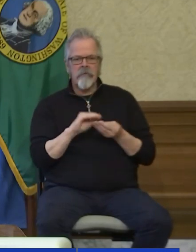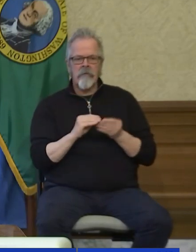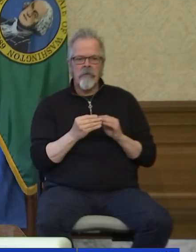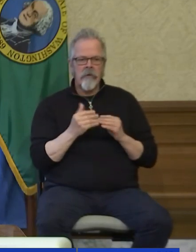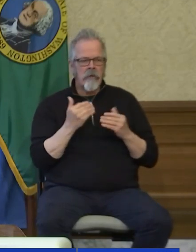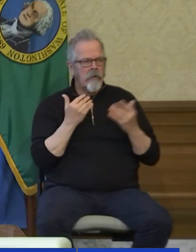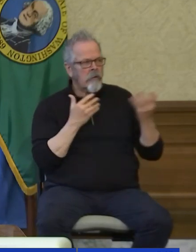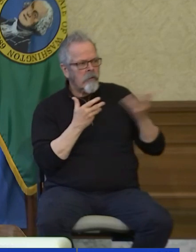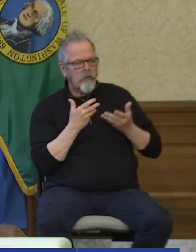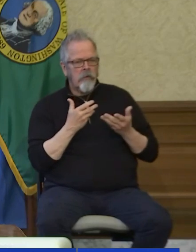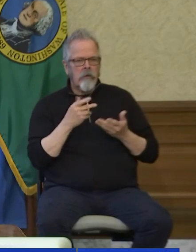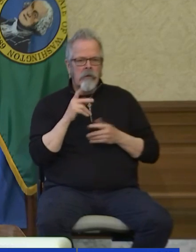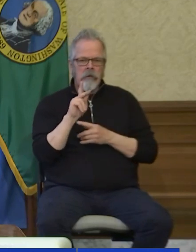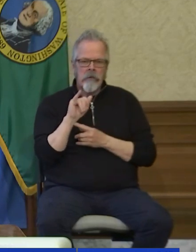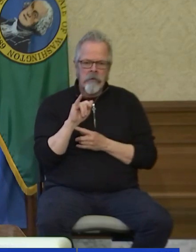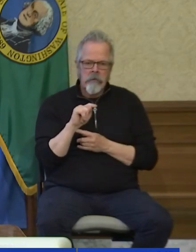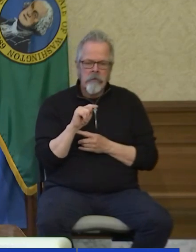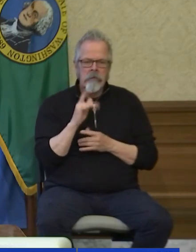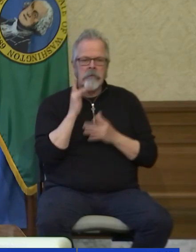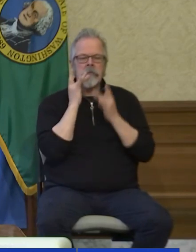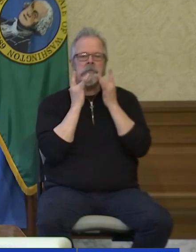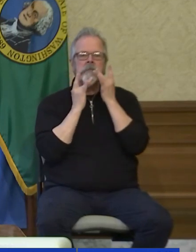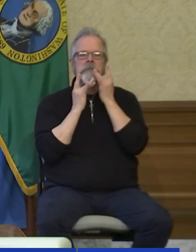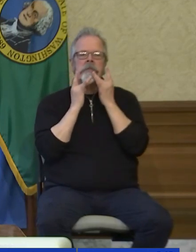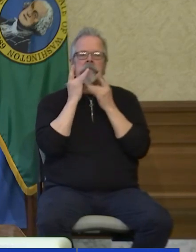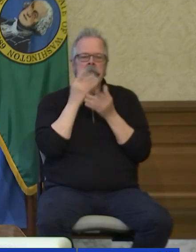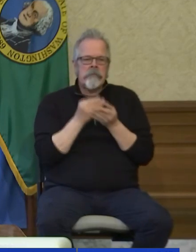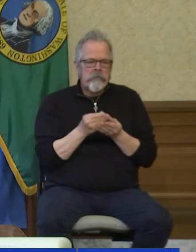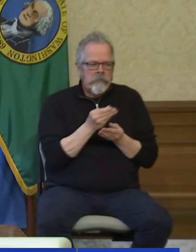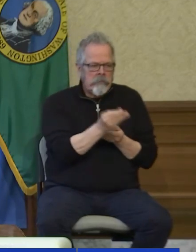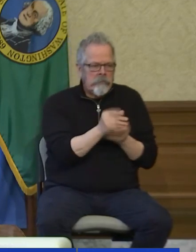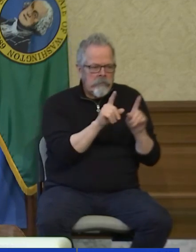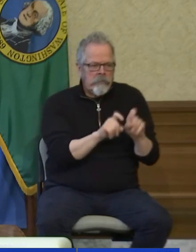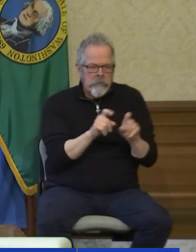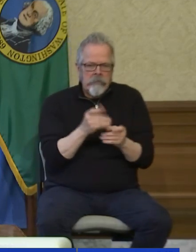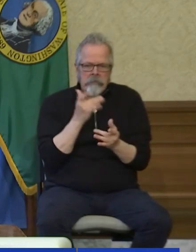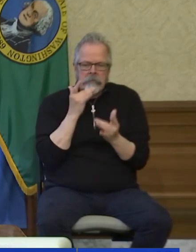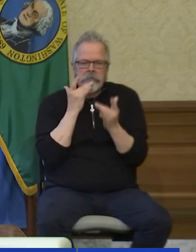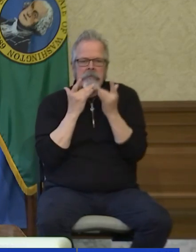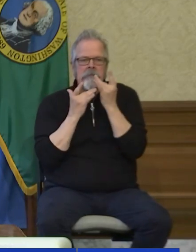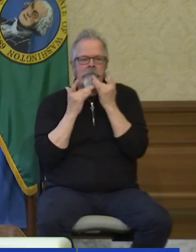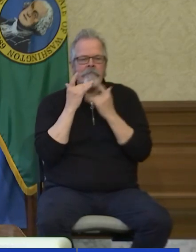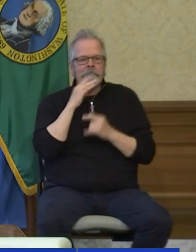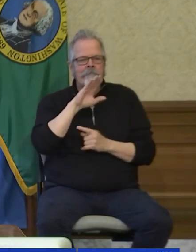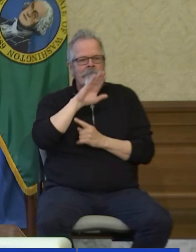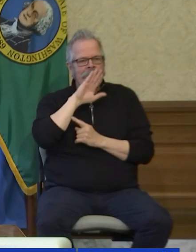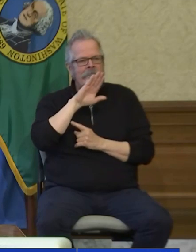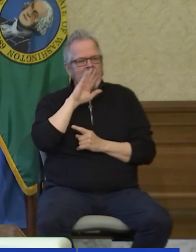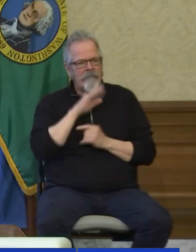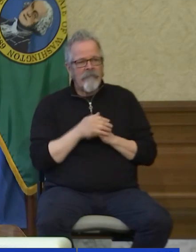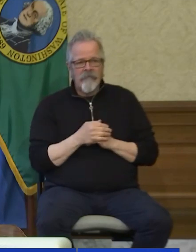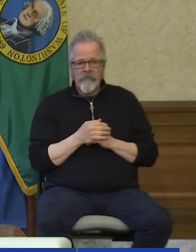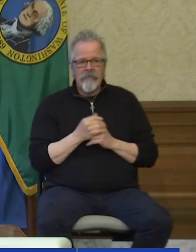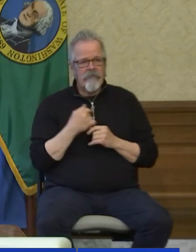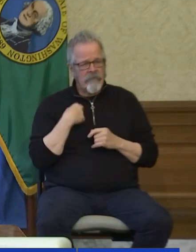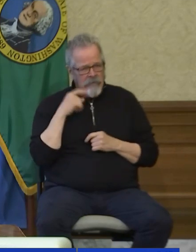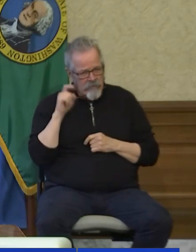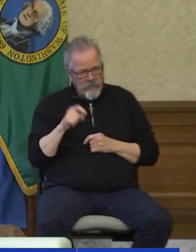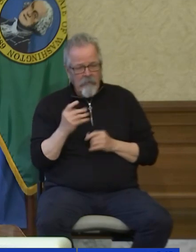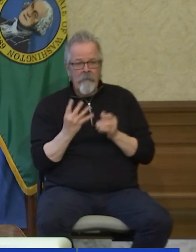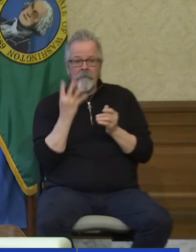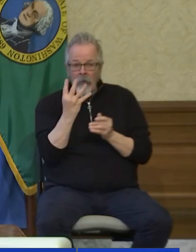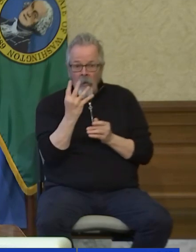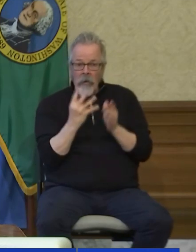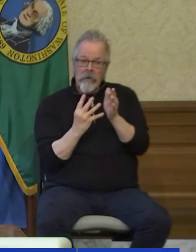times that to be able to make sure everyone who needs a test can get a test very quickly. We hope that that will